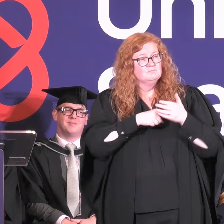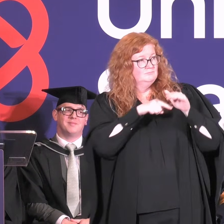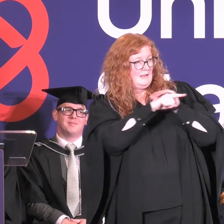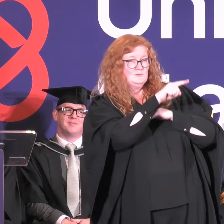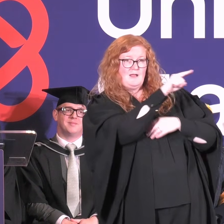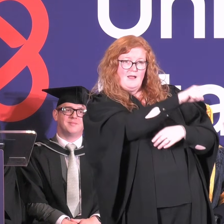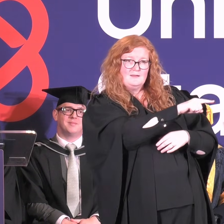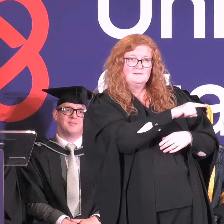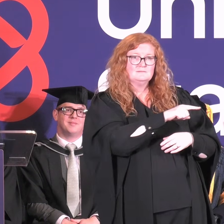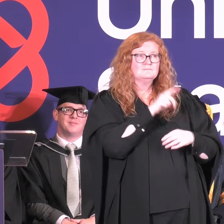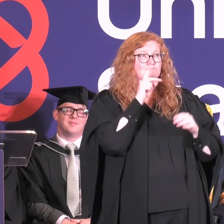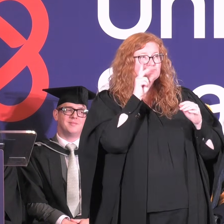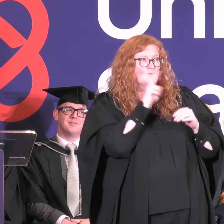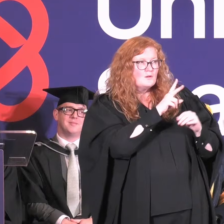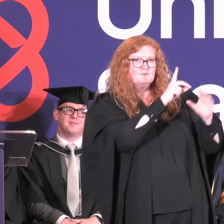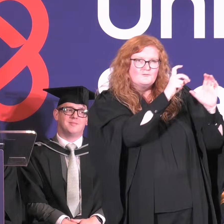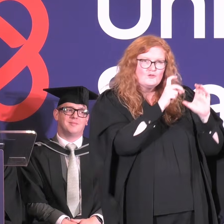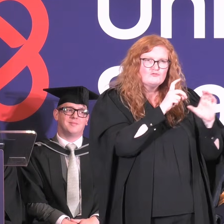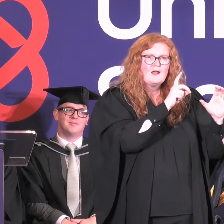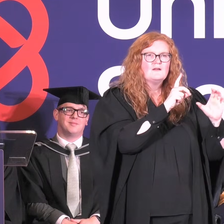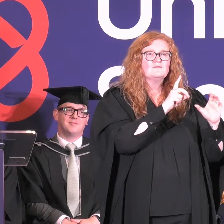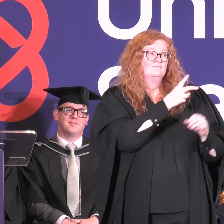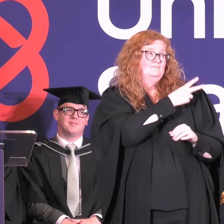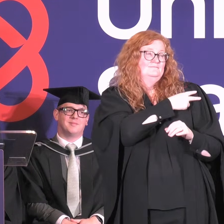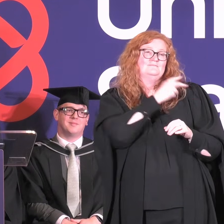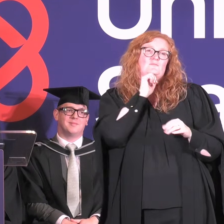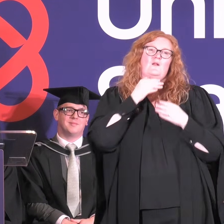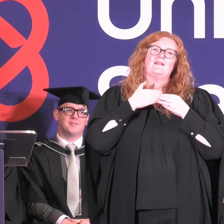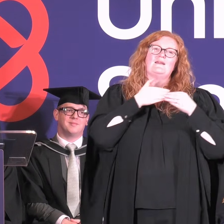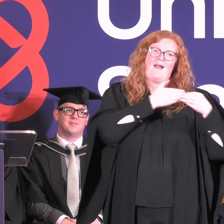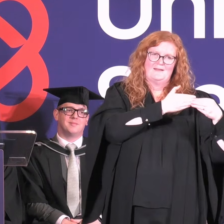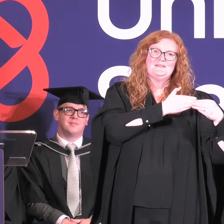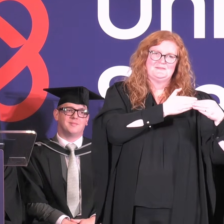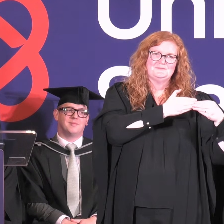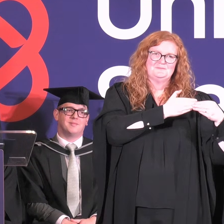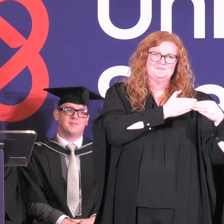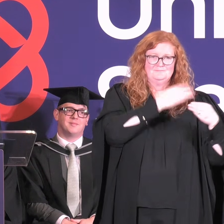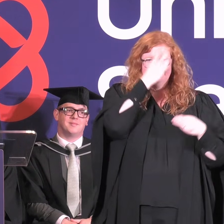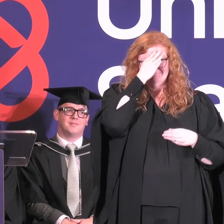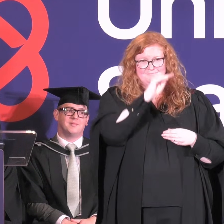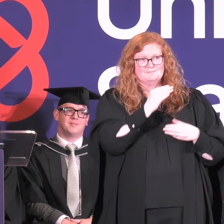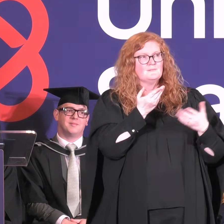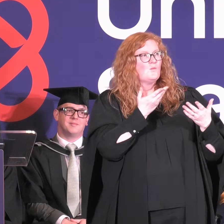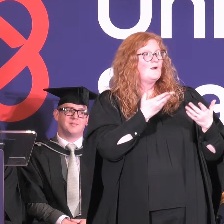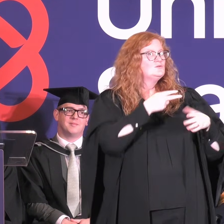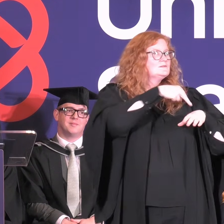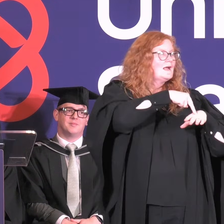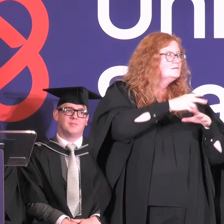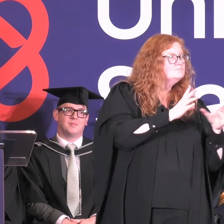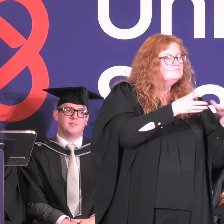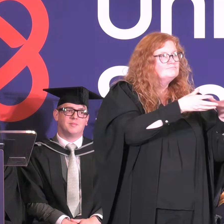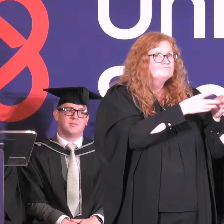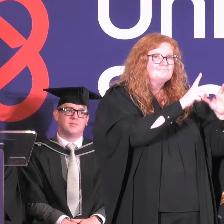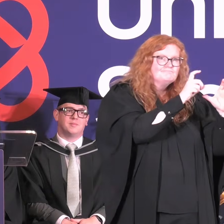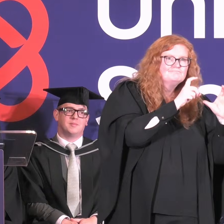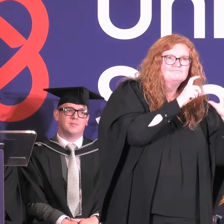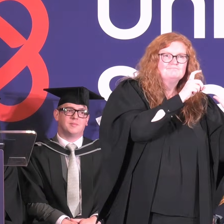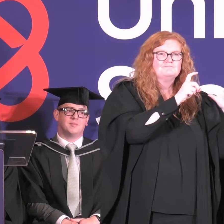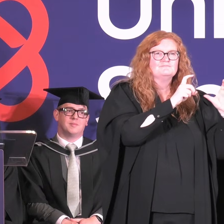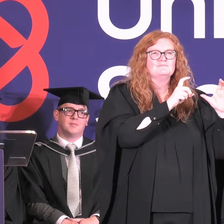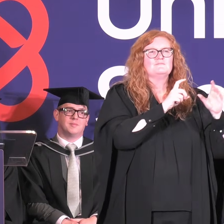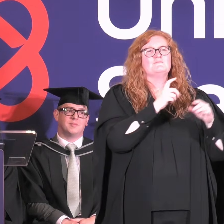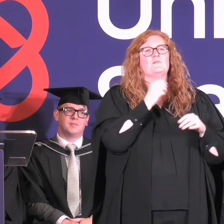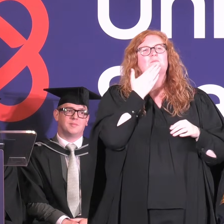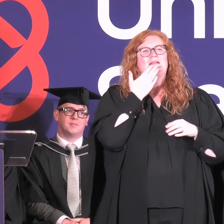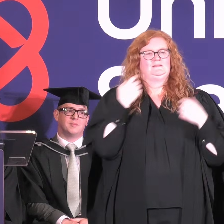straight away, please be guided by our ushers and ambassadors who will tell you the best place to congregate, and don't forget to take your